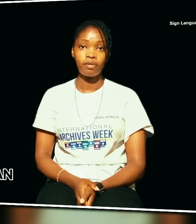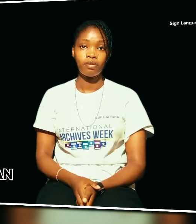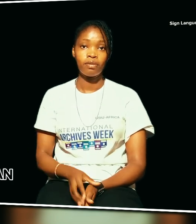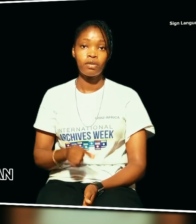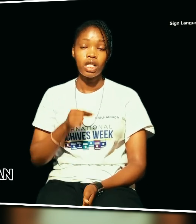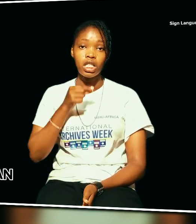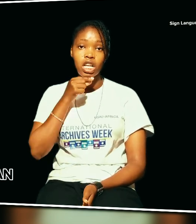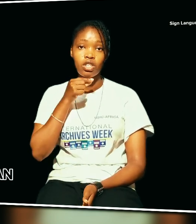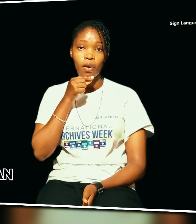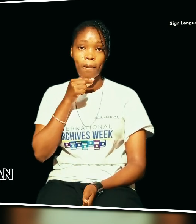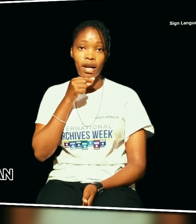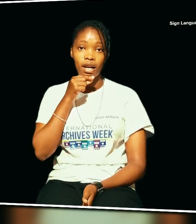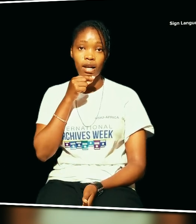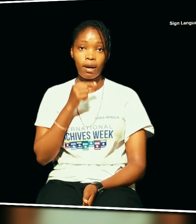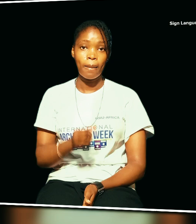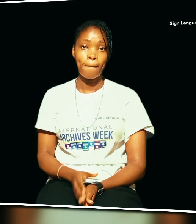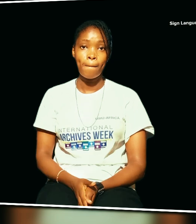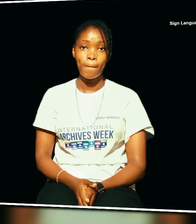Gentleman.